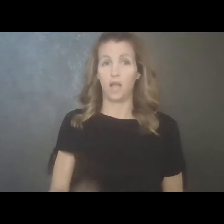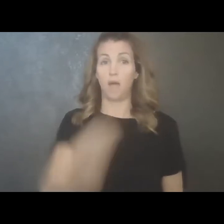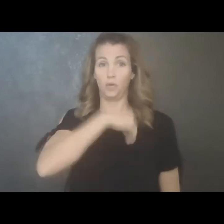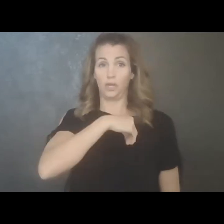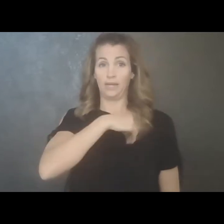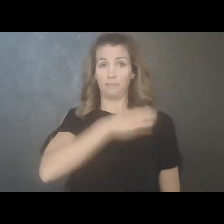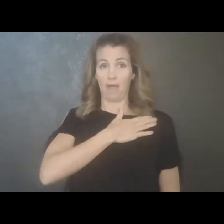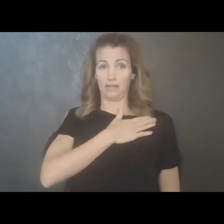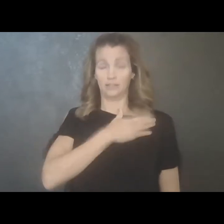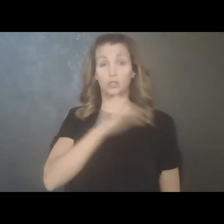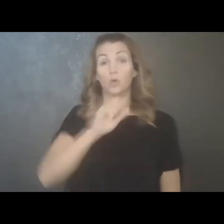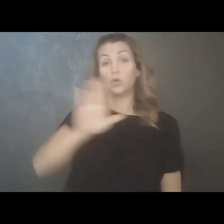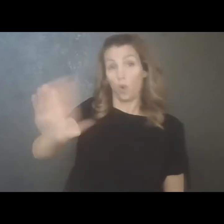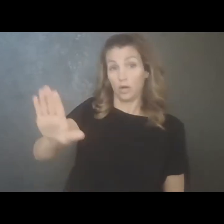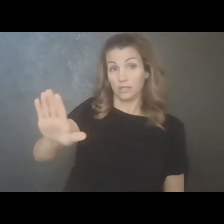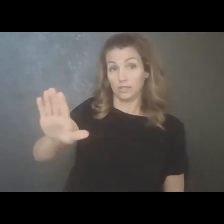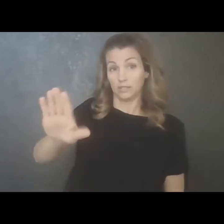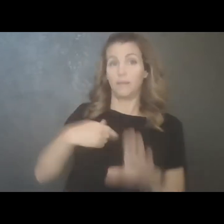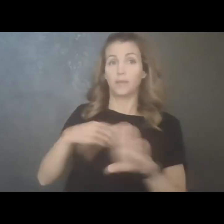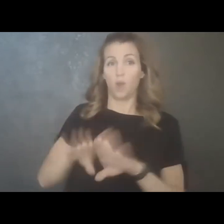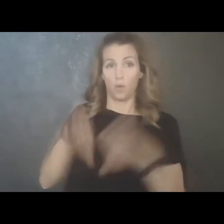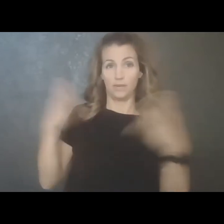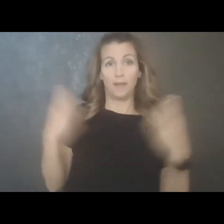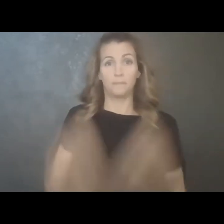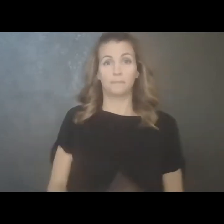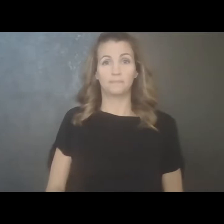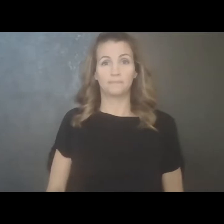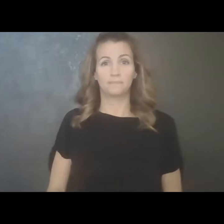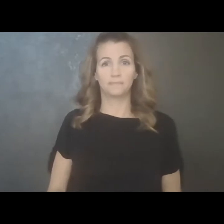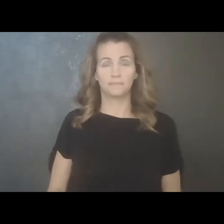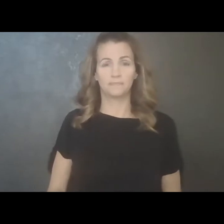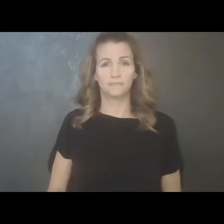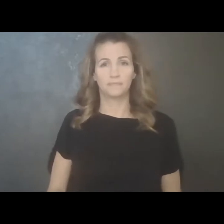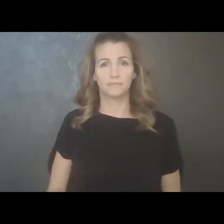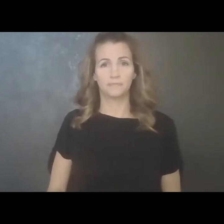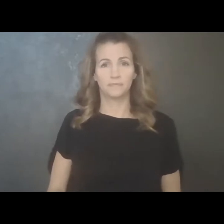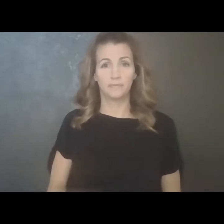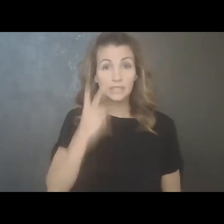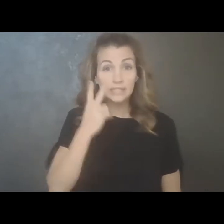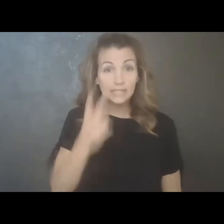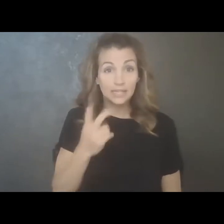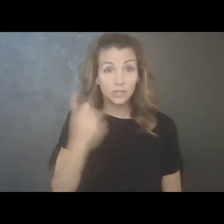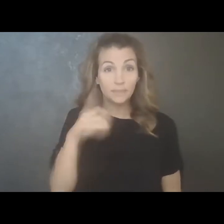yours, open it up right here. Let's see, right in front, there's something in there.